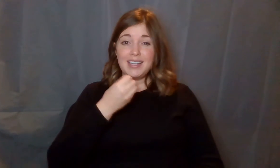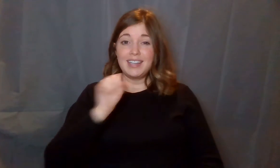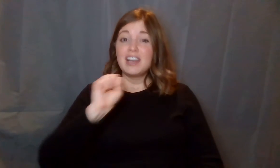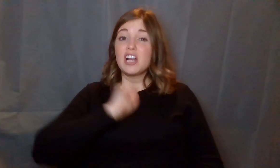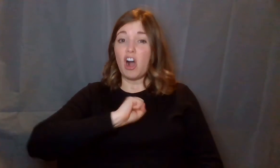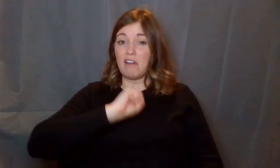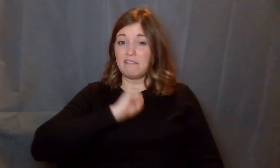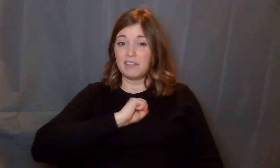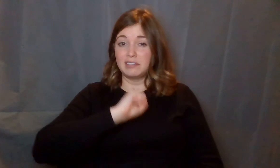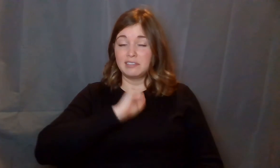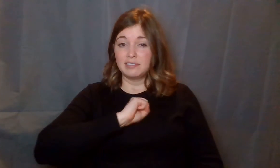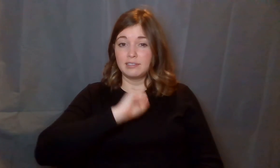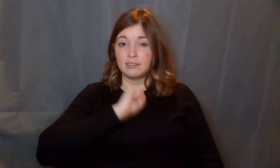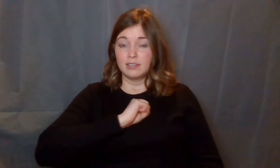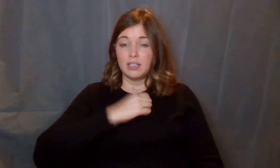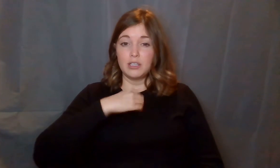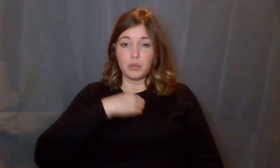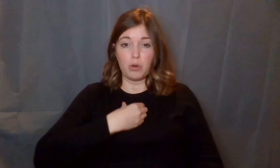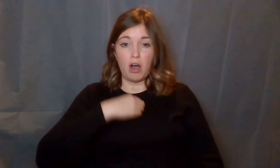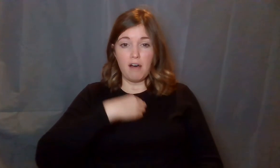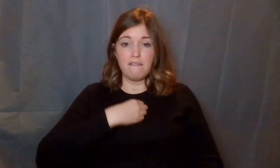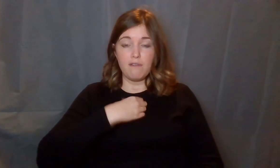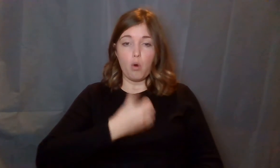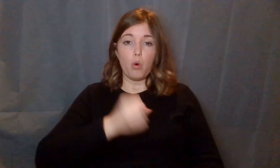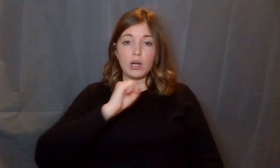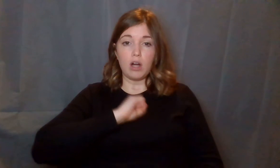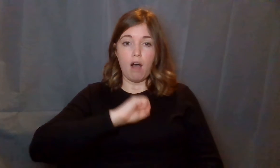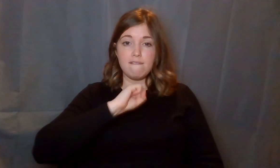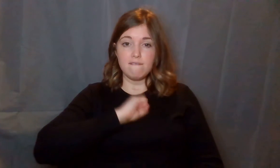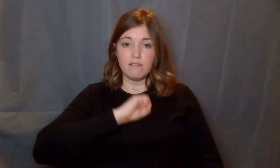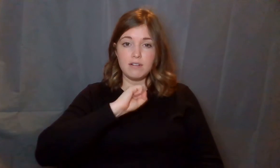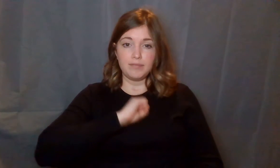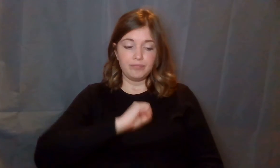seen cough. So cough or cough.